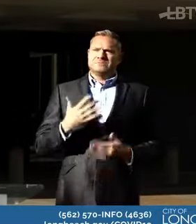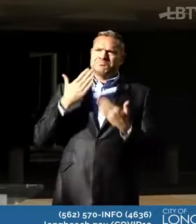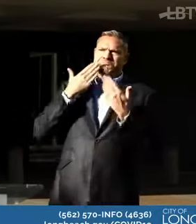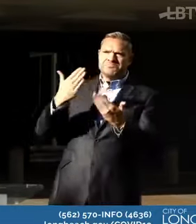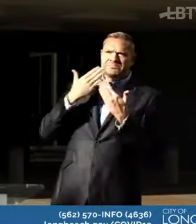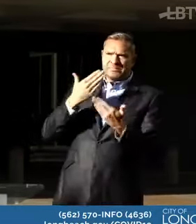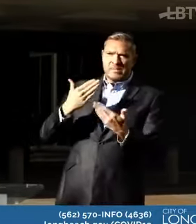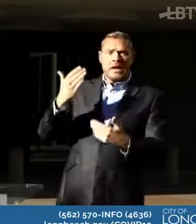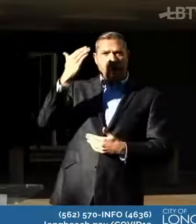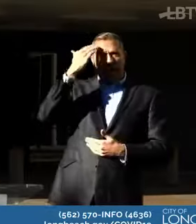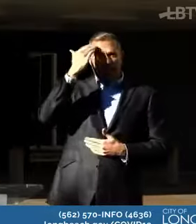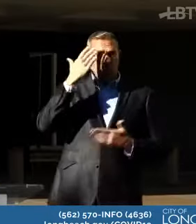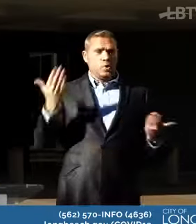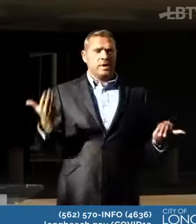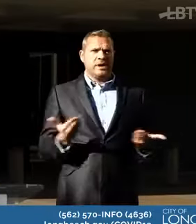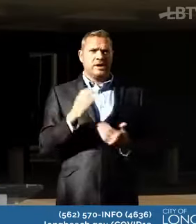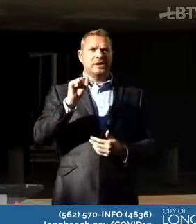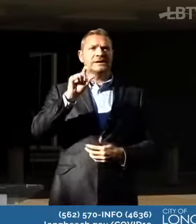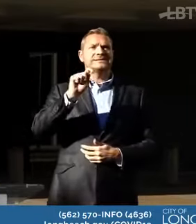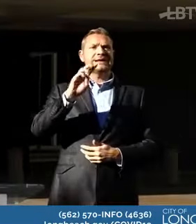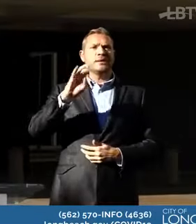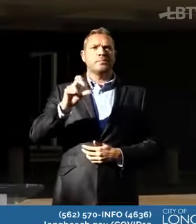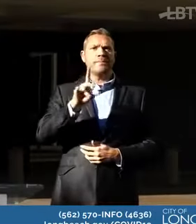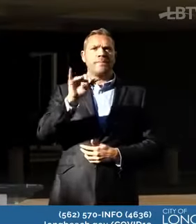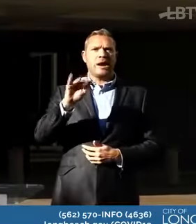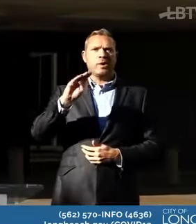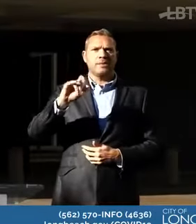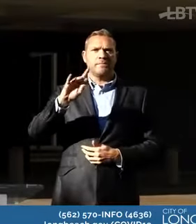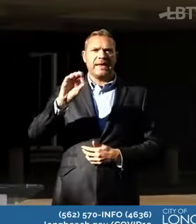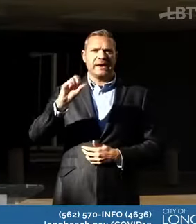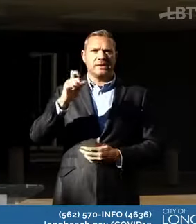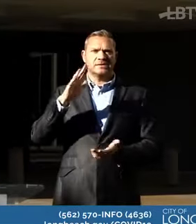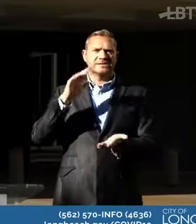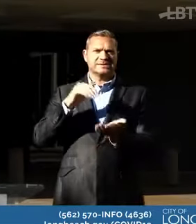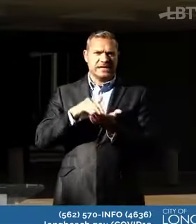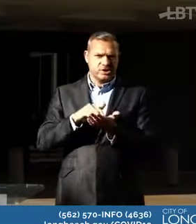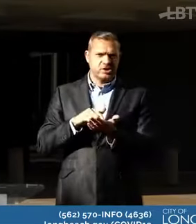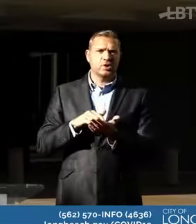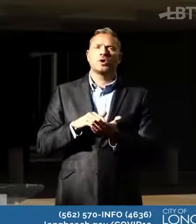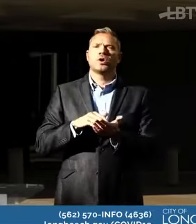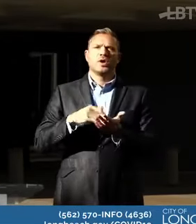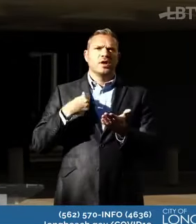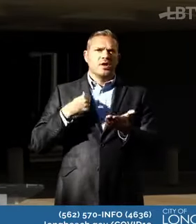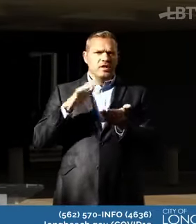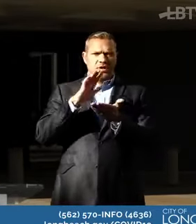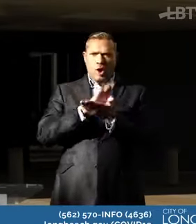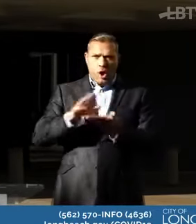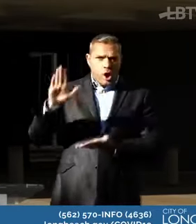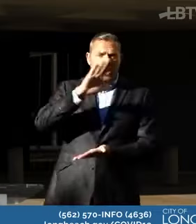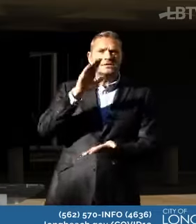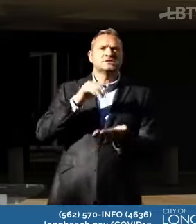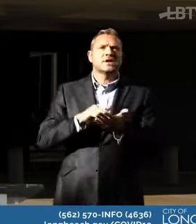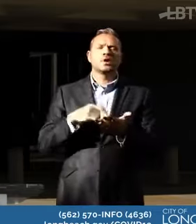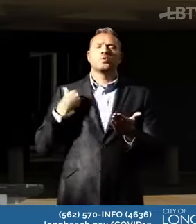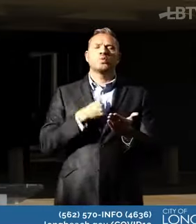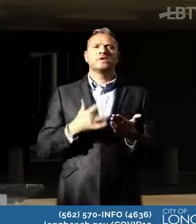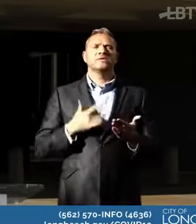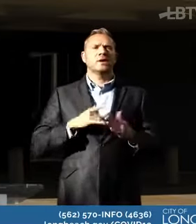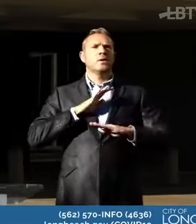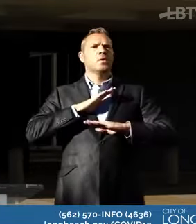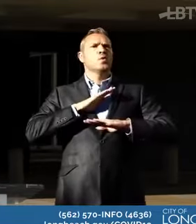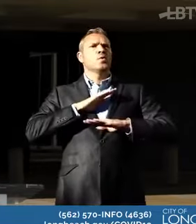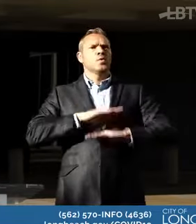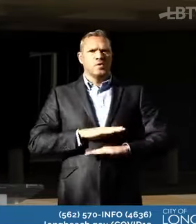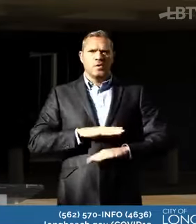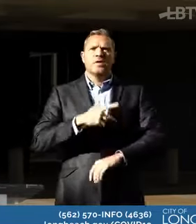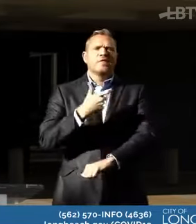from St. Mary Medical Center and College Medical Center share in my solace that the vaccine is finally here. And it's going to be